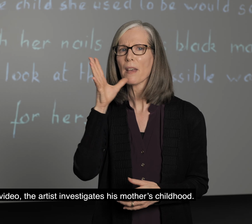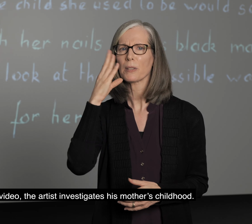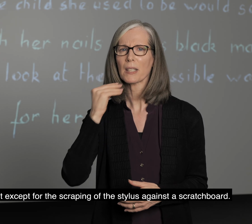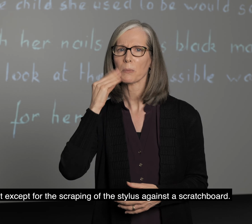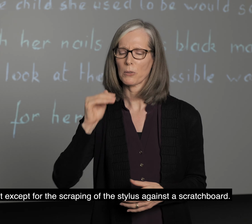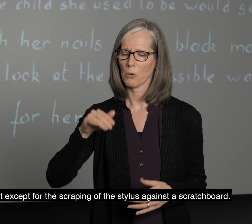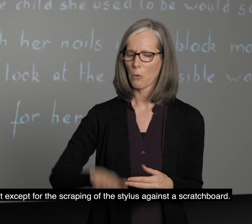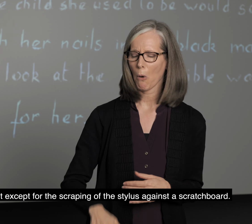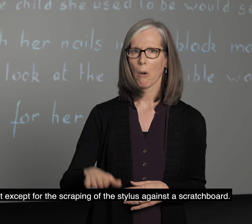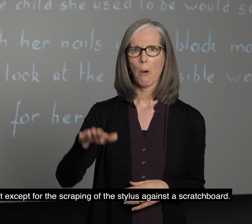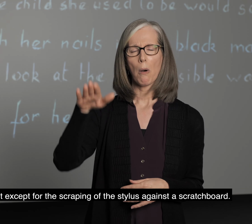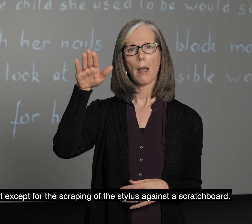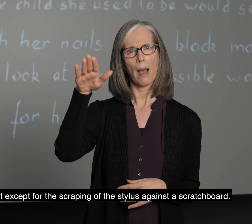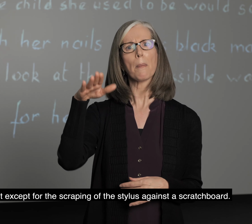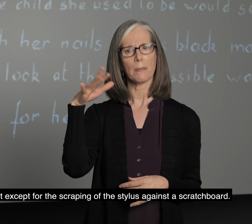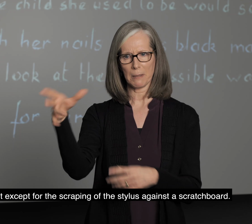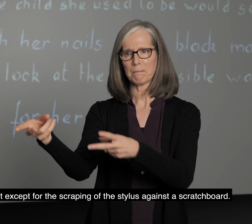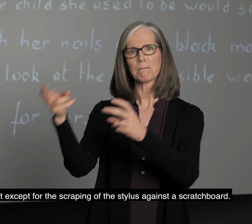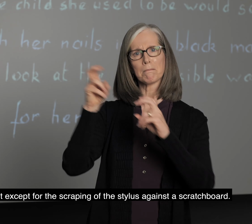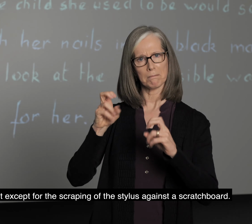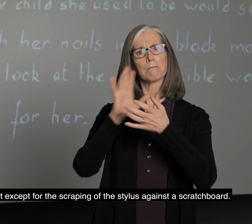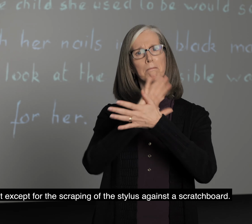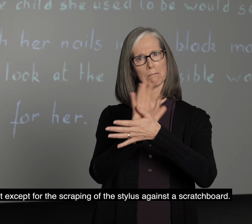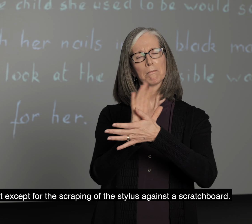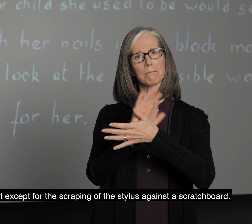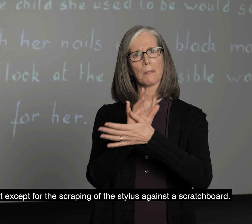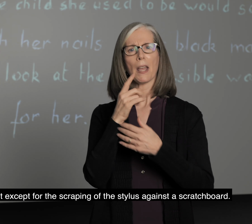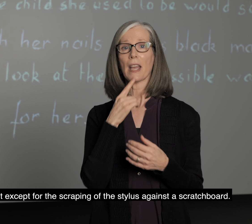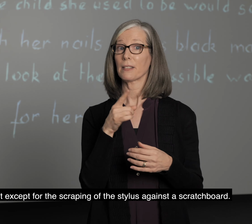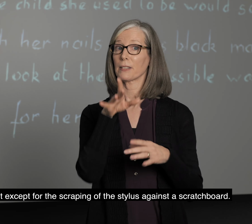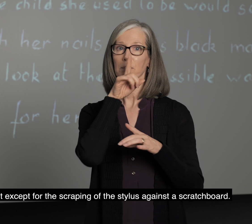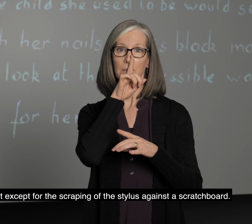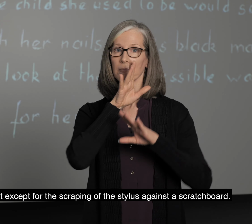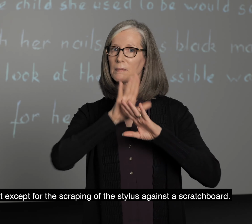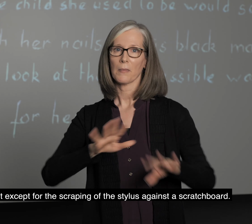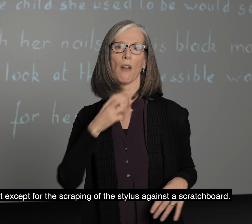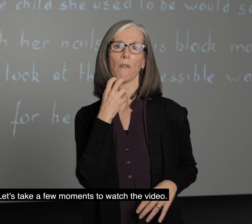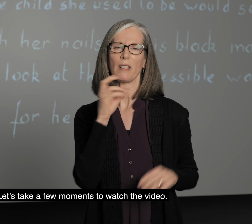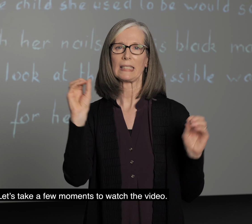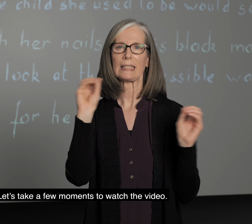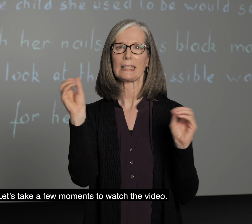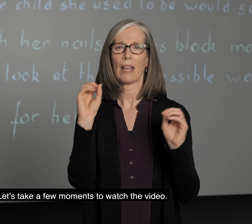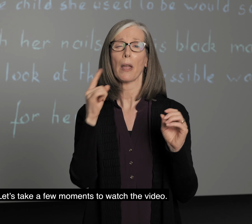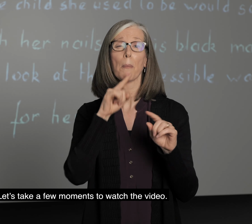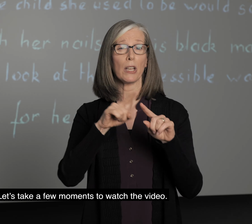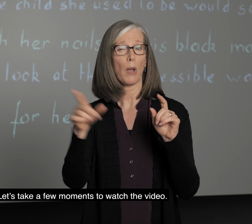The video is silent except for the scraping of the stylus against the scratchboard. Let's take a few moments to watch the